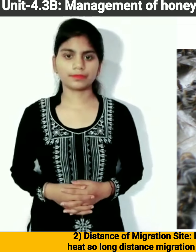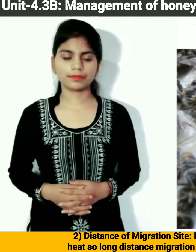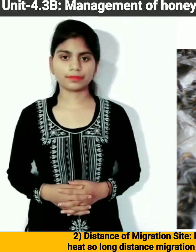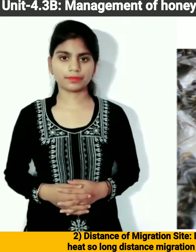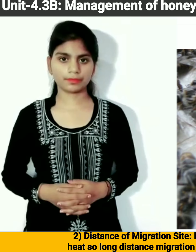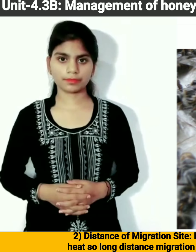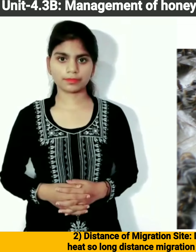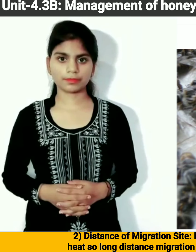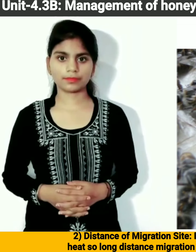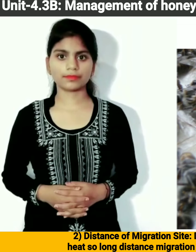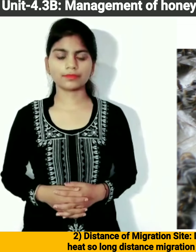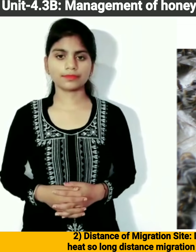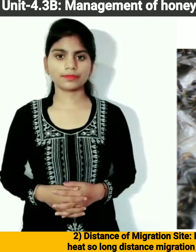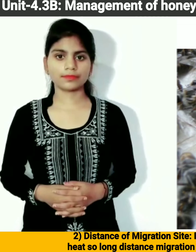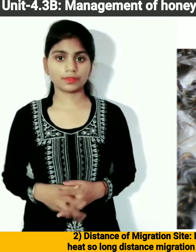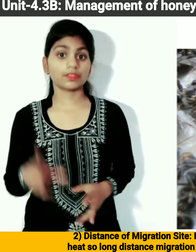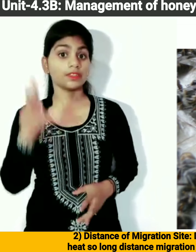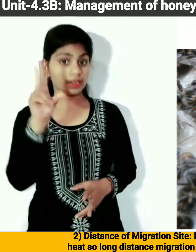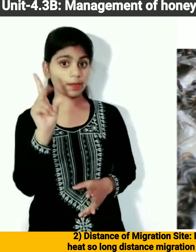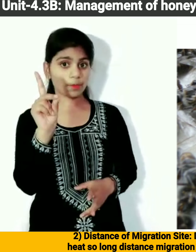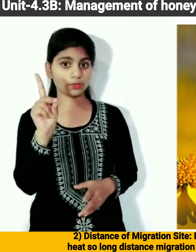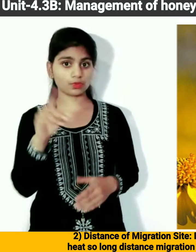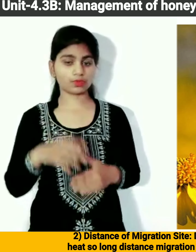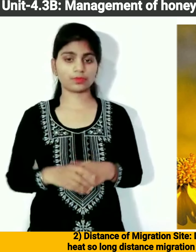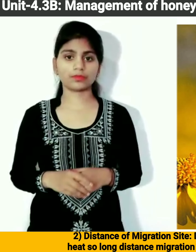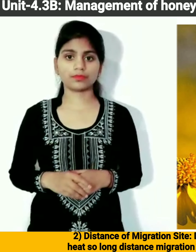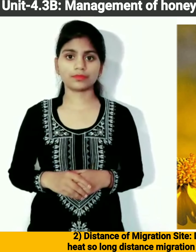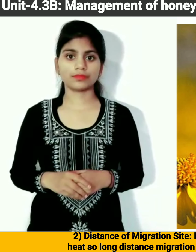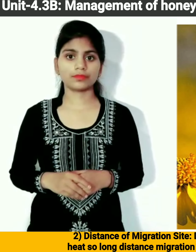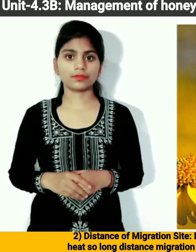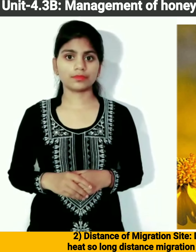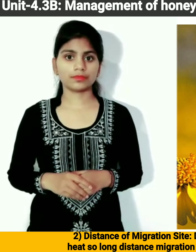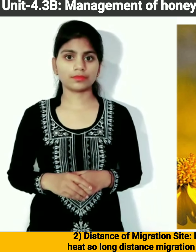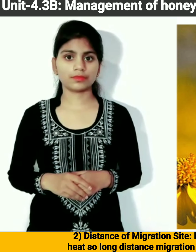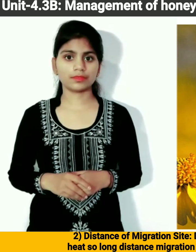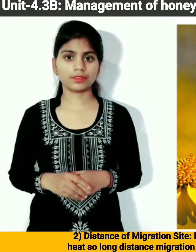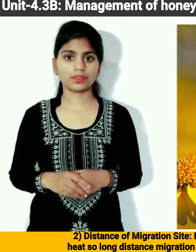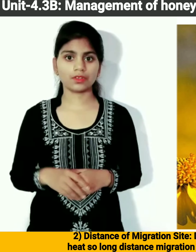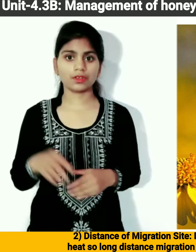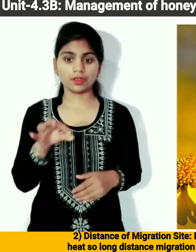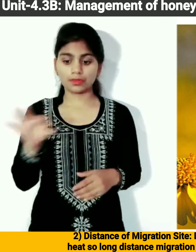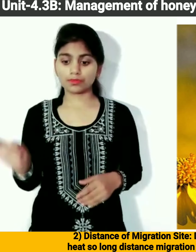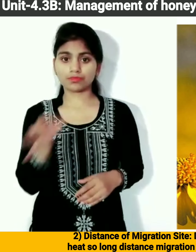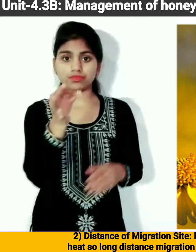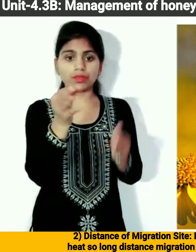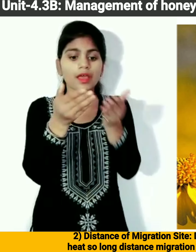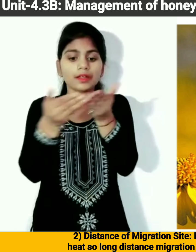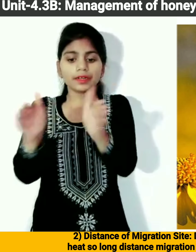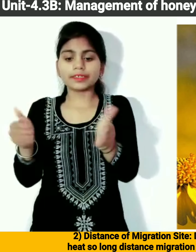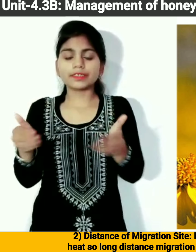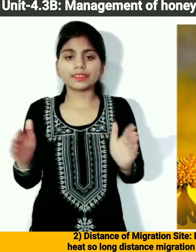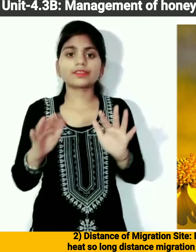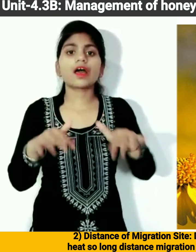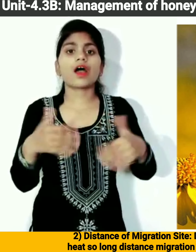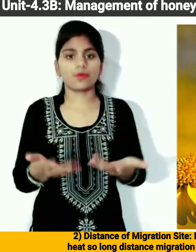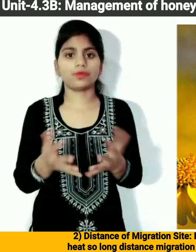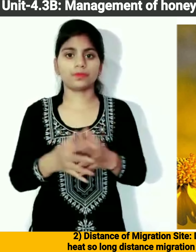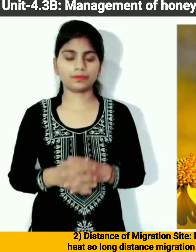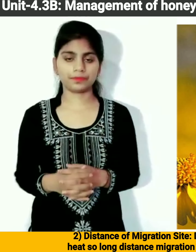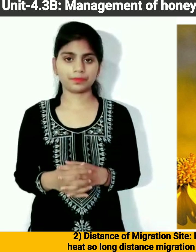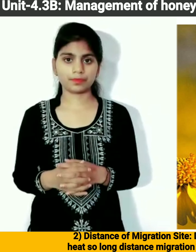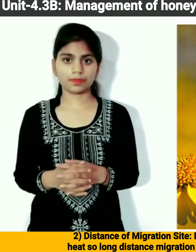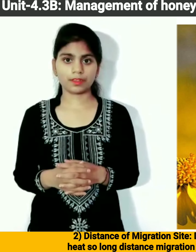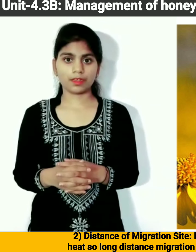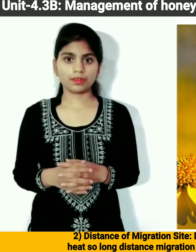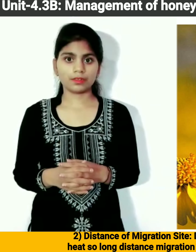Distance of migration site. During cold, bees consume excessive food stores